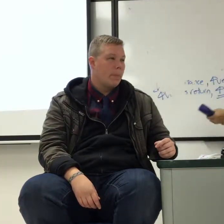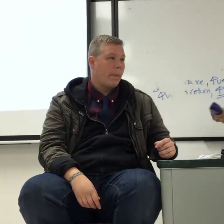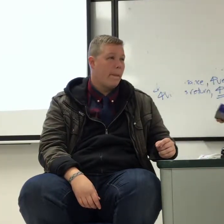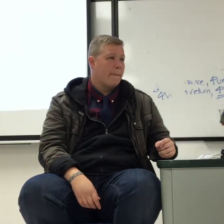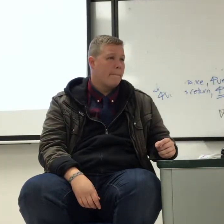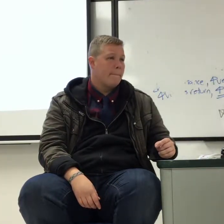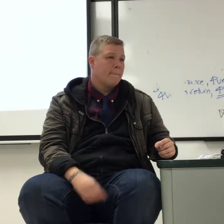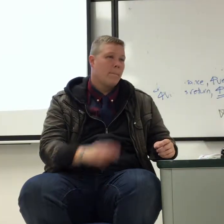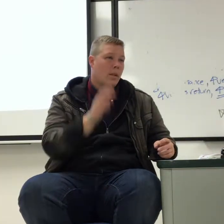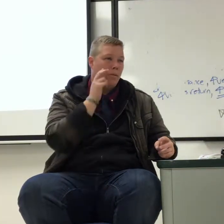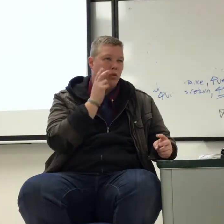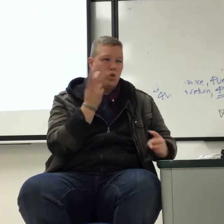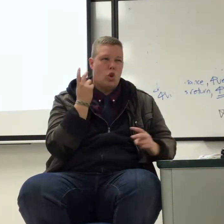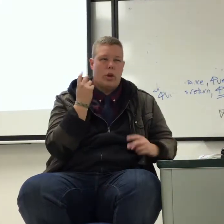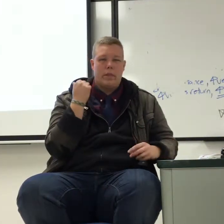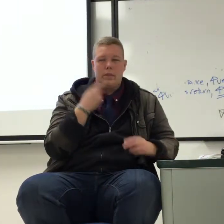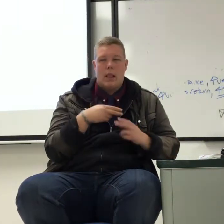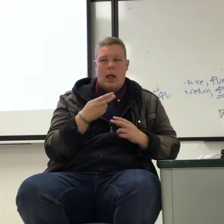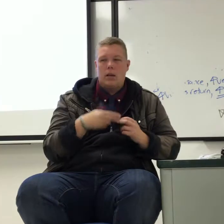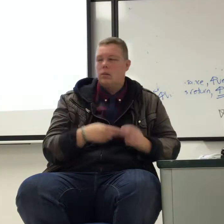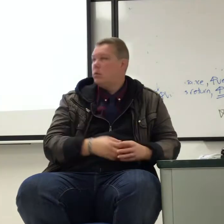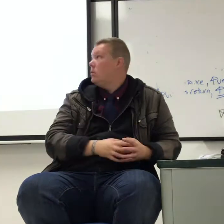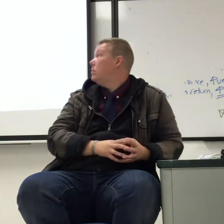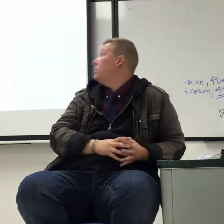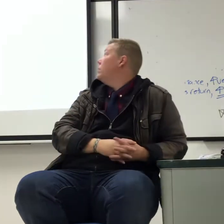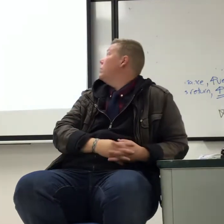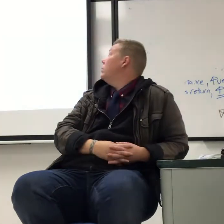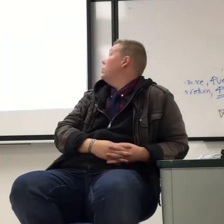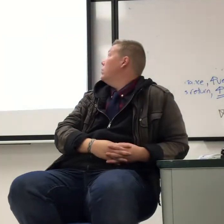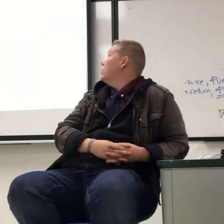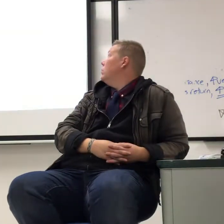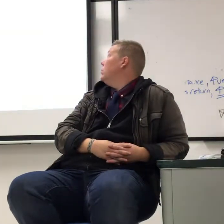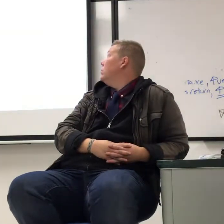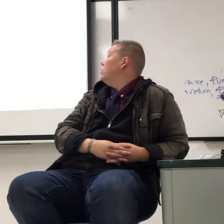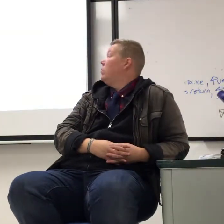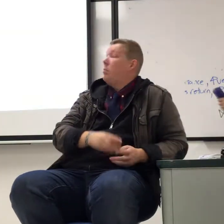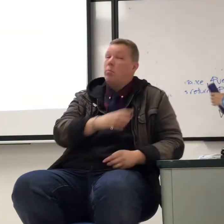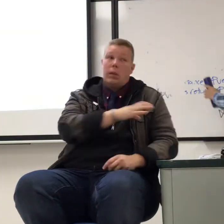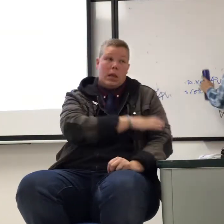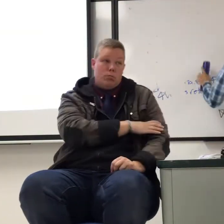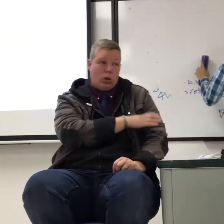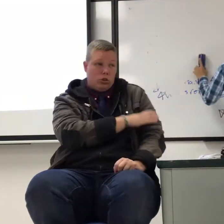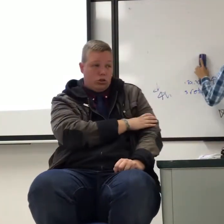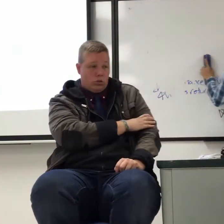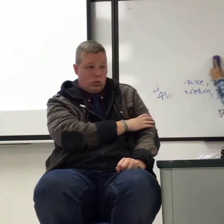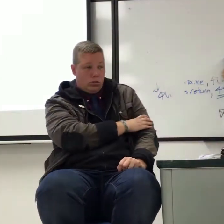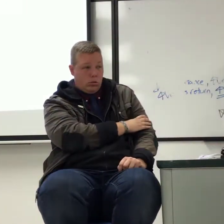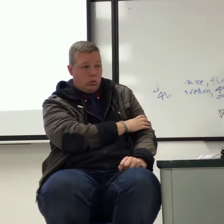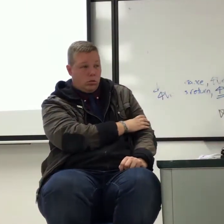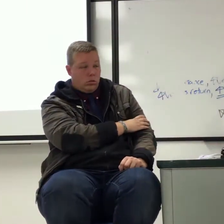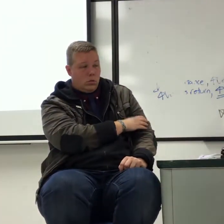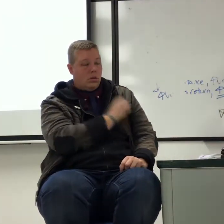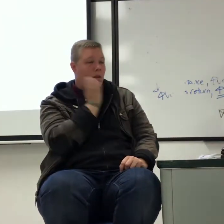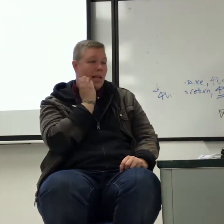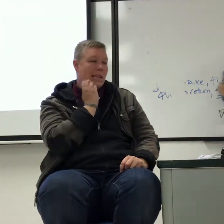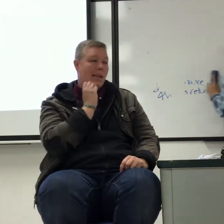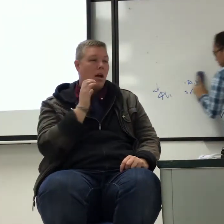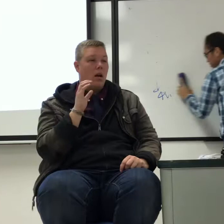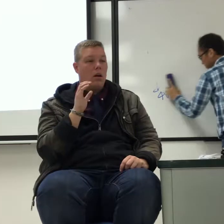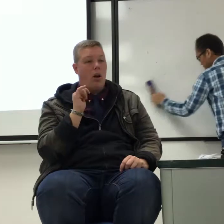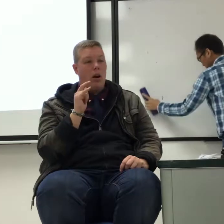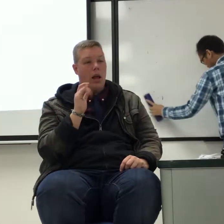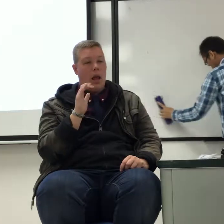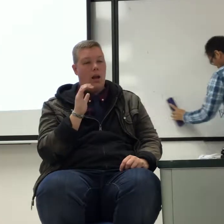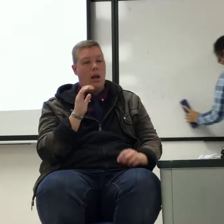Well, let's just look at this slide. Look at that equation. Blood pressure as a function of cardiac output and